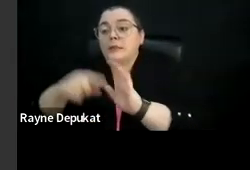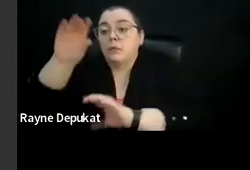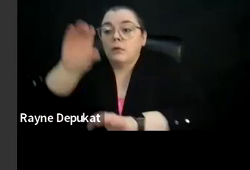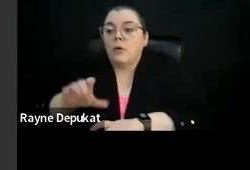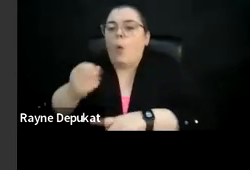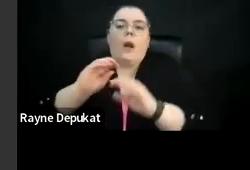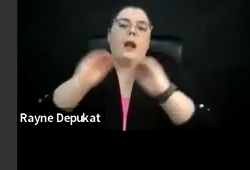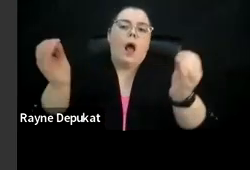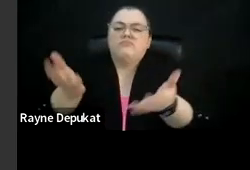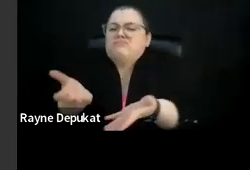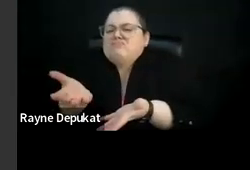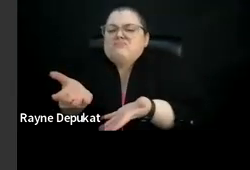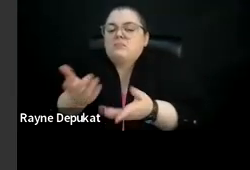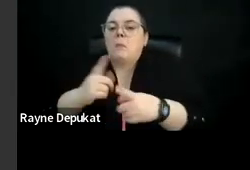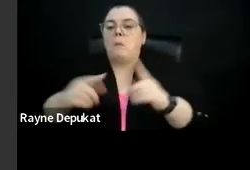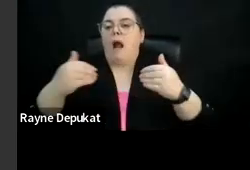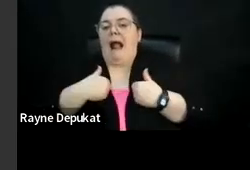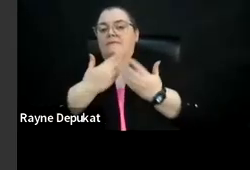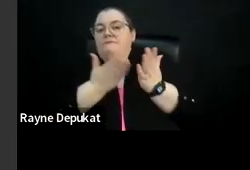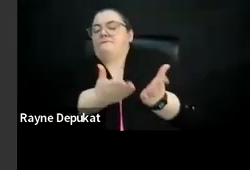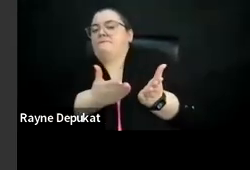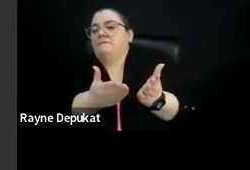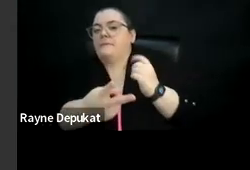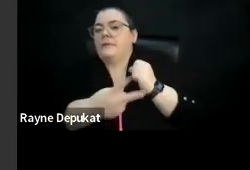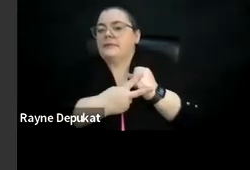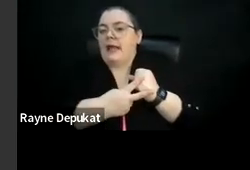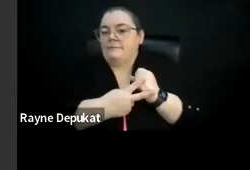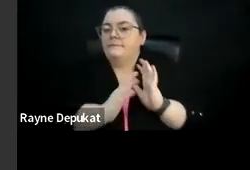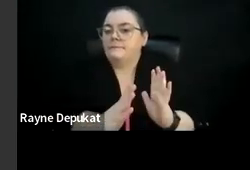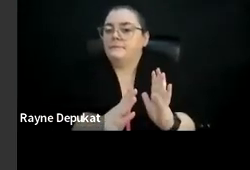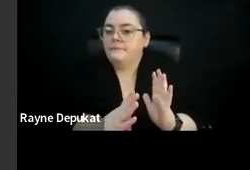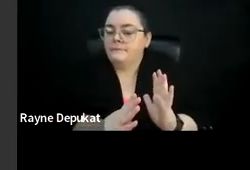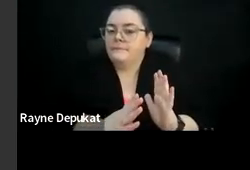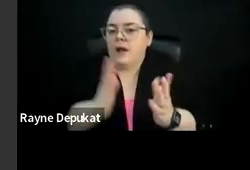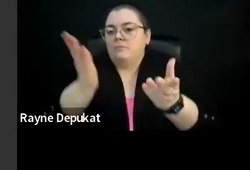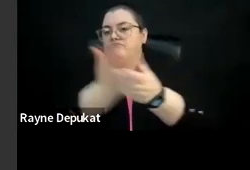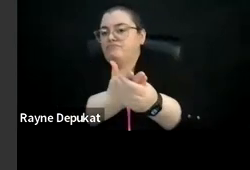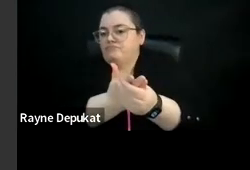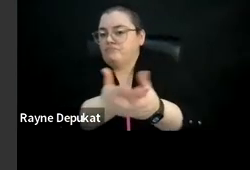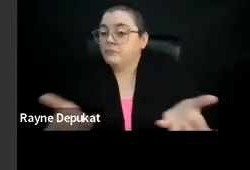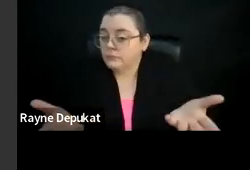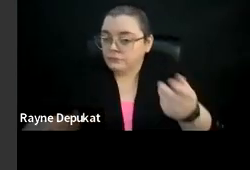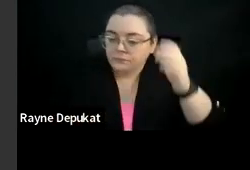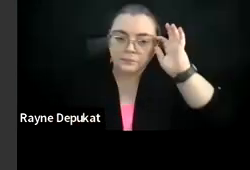of 1, 2, or just omit the examples. But we do have them here saved.